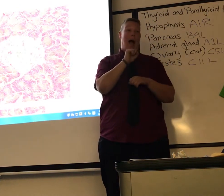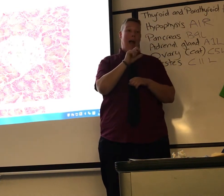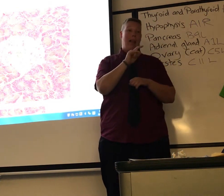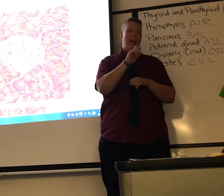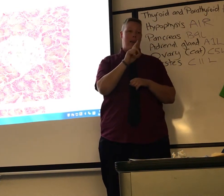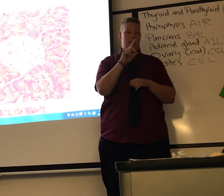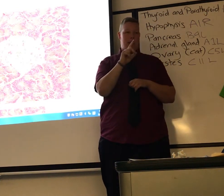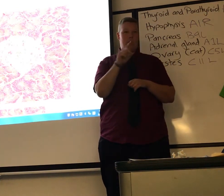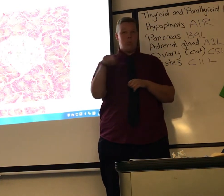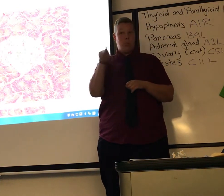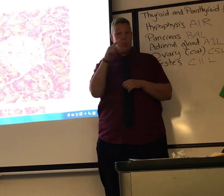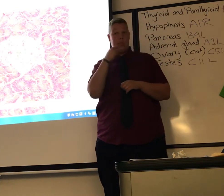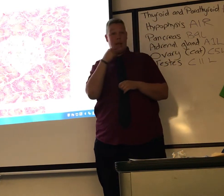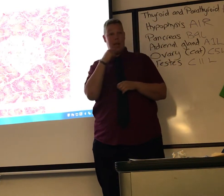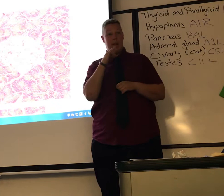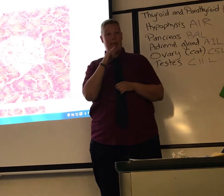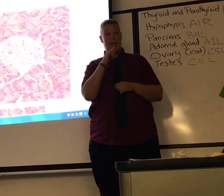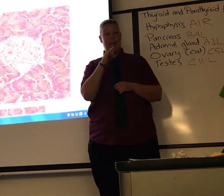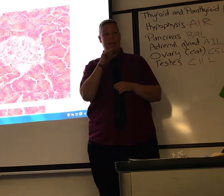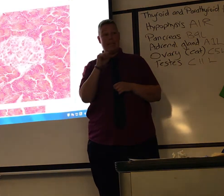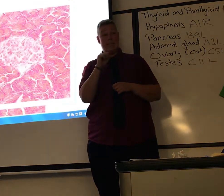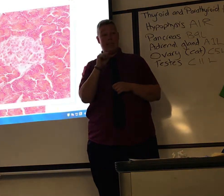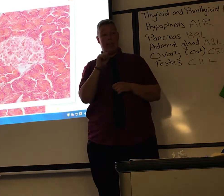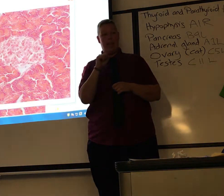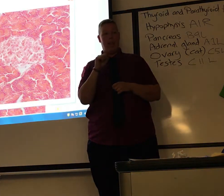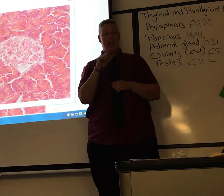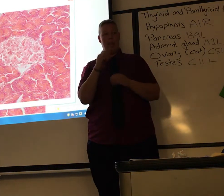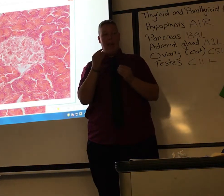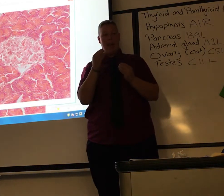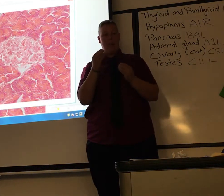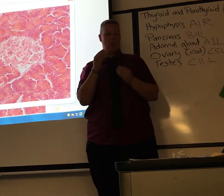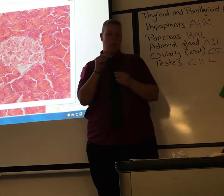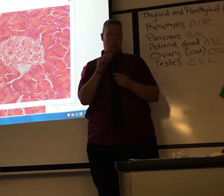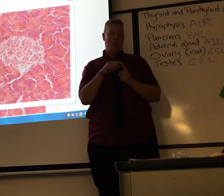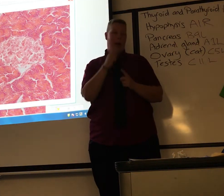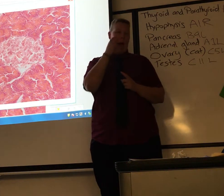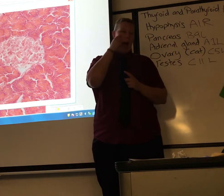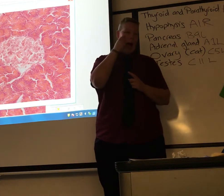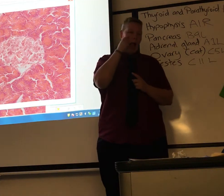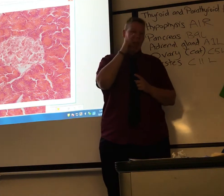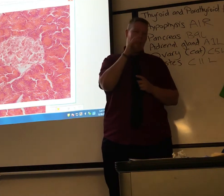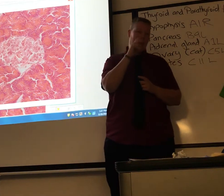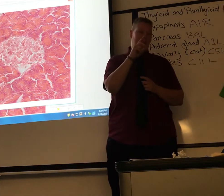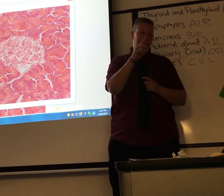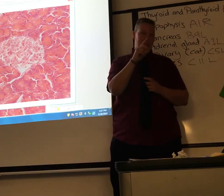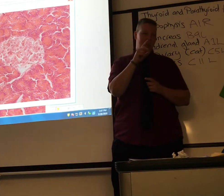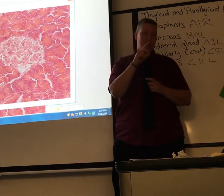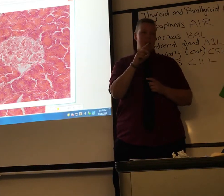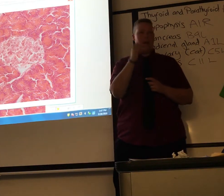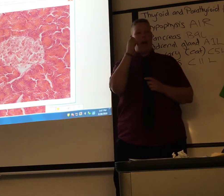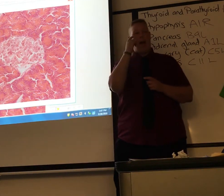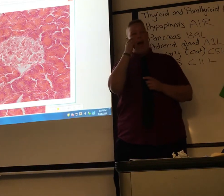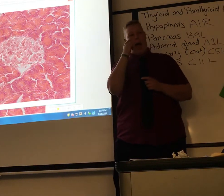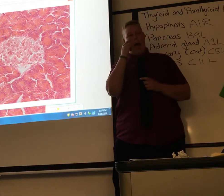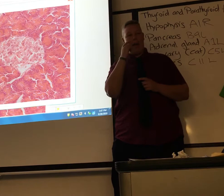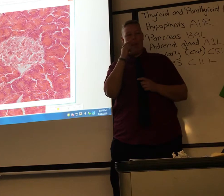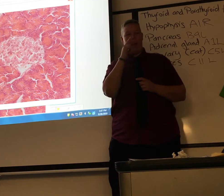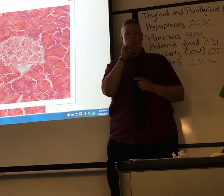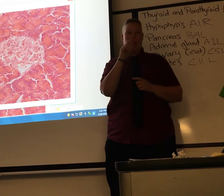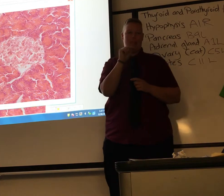It's island, islet, kind of the derivation of that word. But you'll still say islet. That's okay. At least you'll